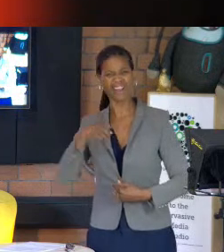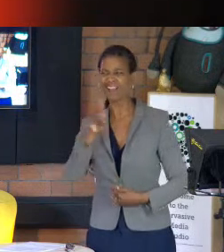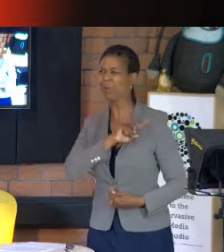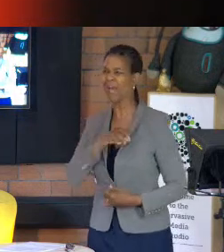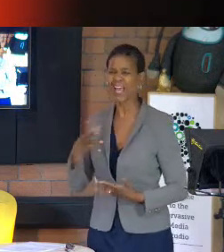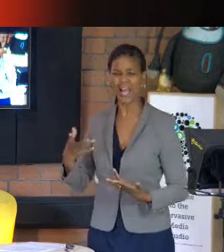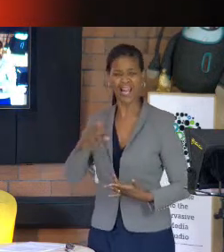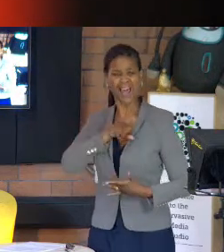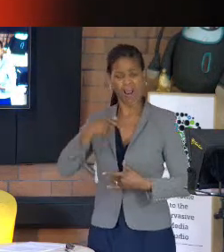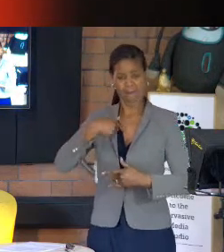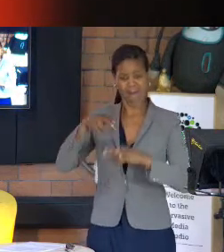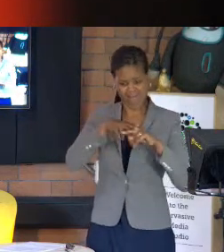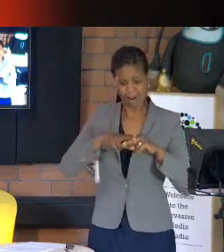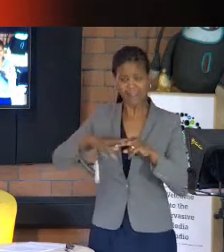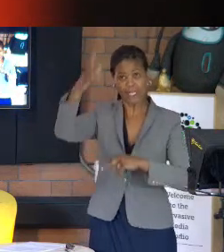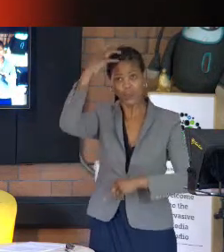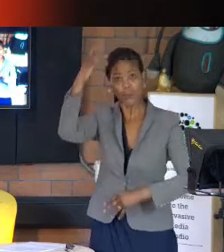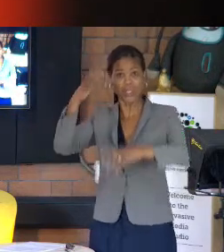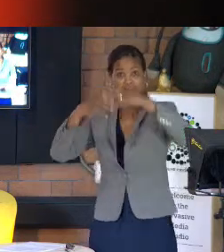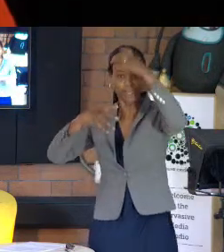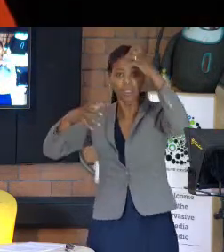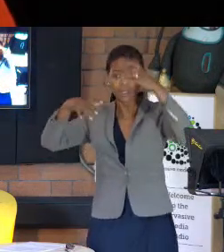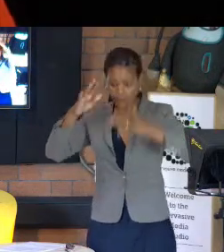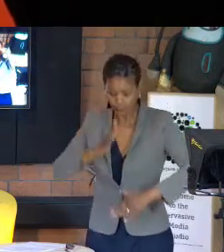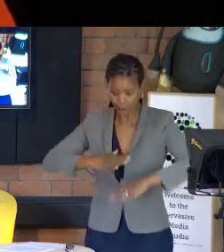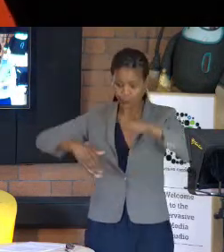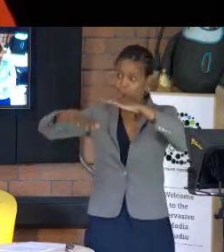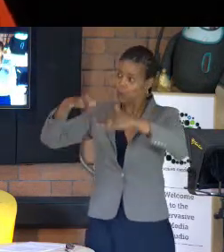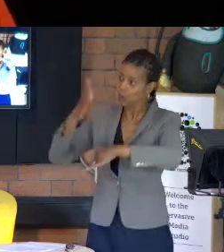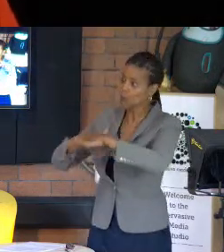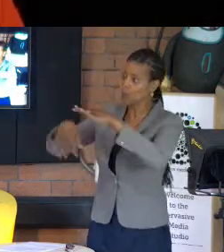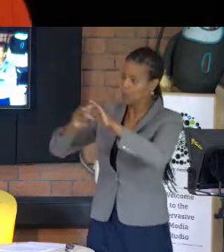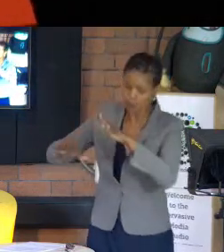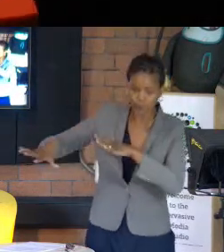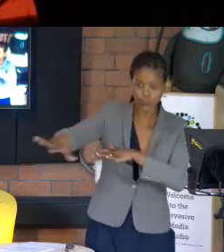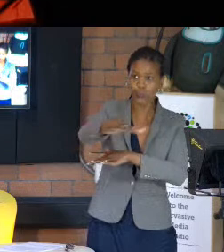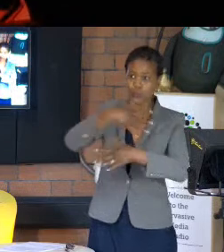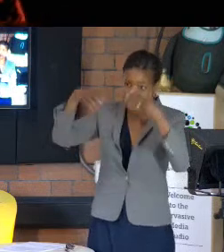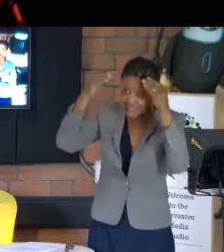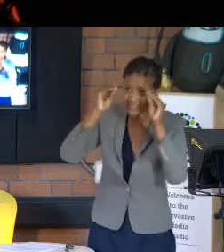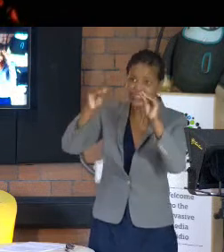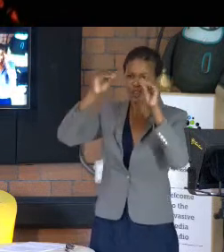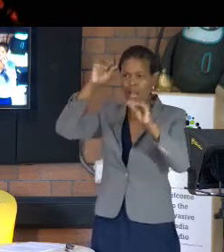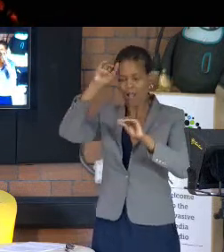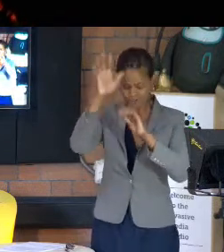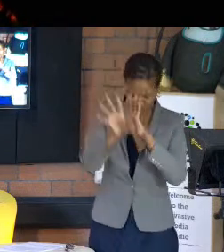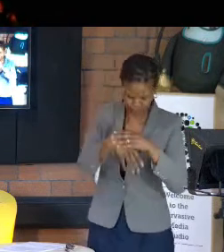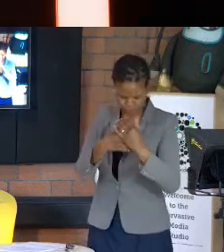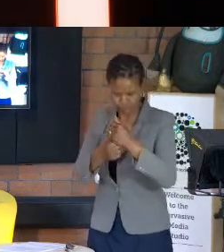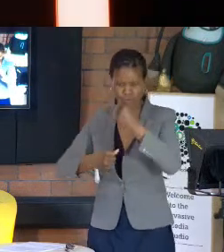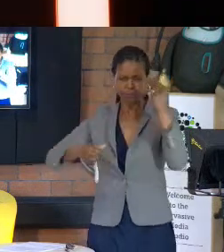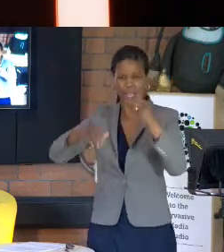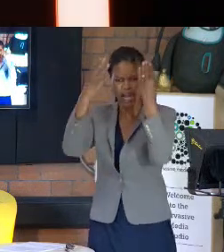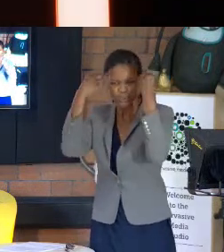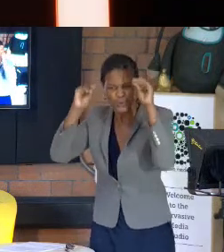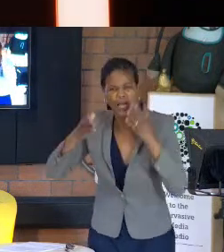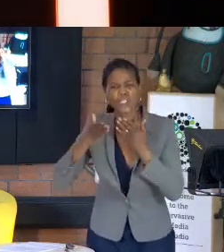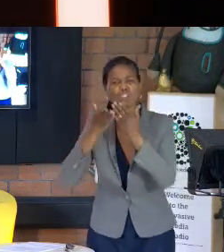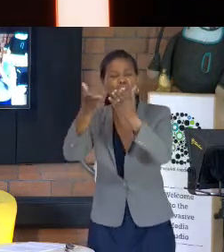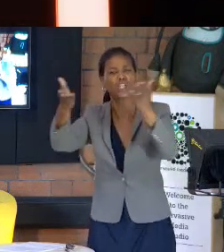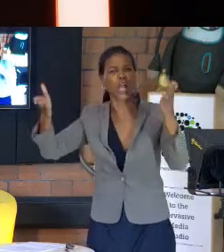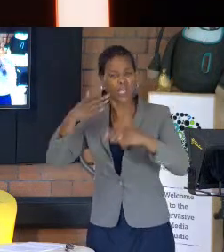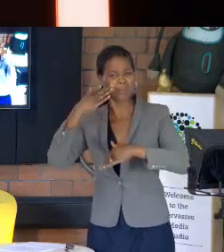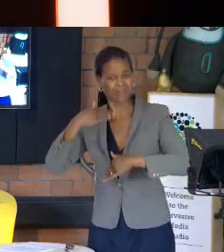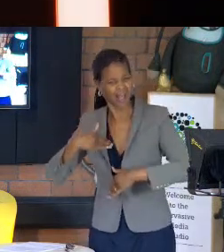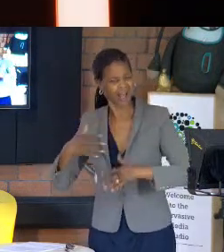kings and queens that built great nations, to teachers and scholars that helped with our educations, from people who stood